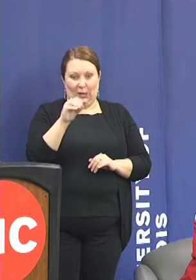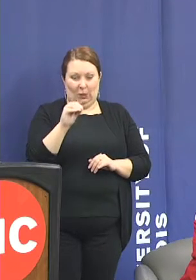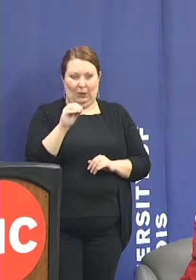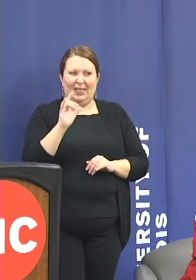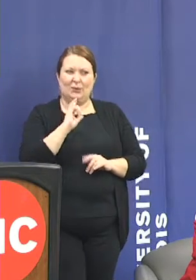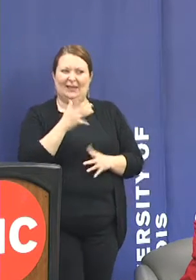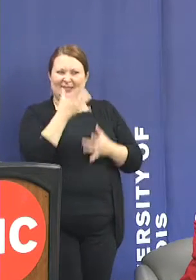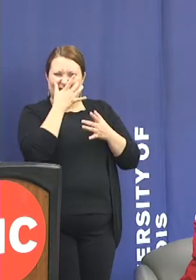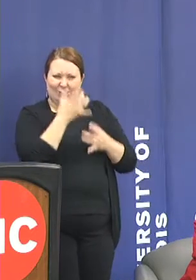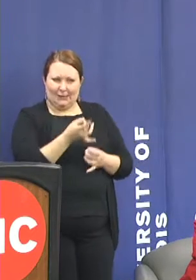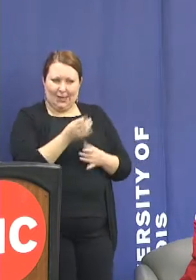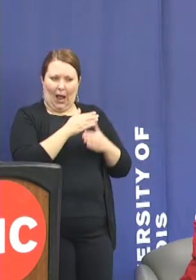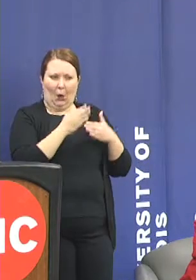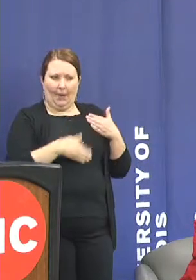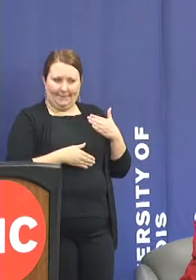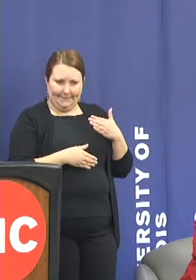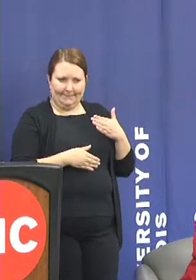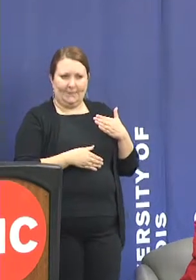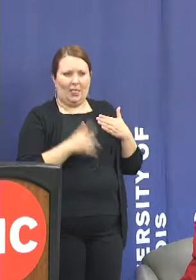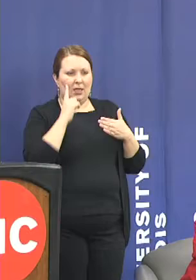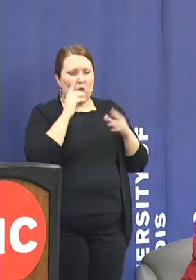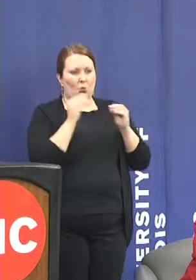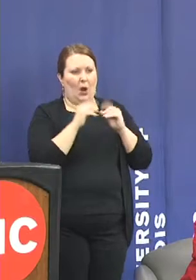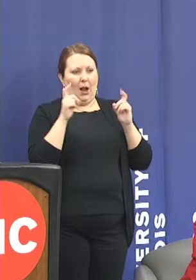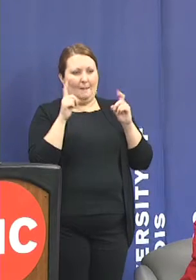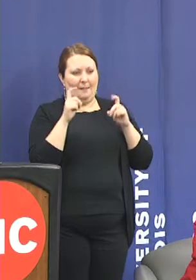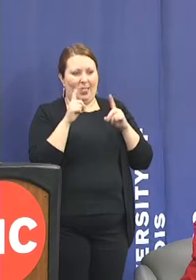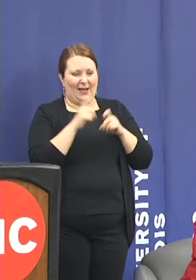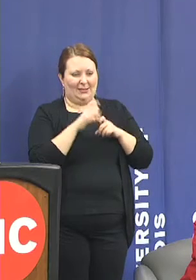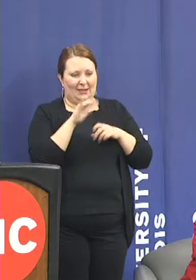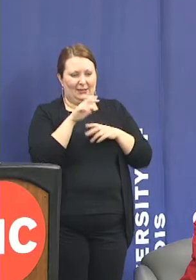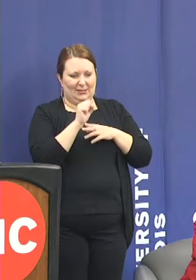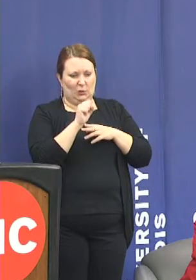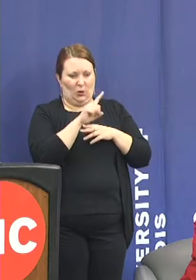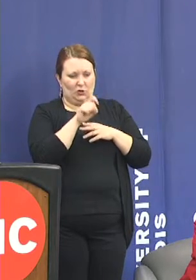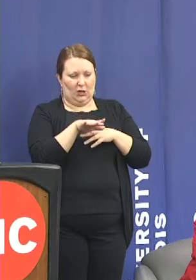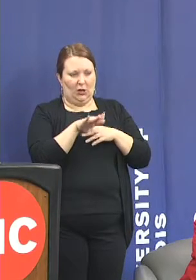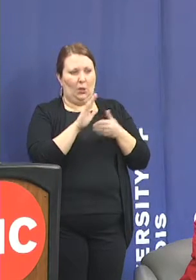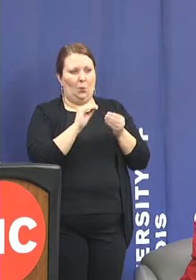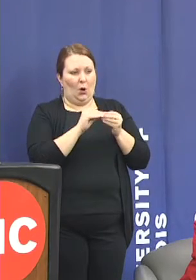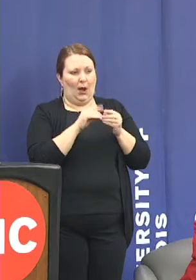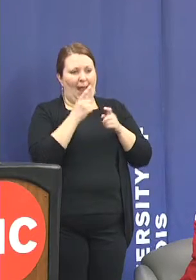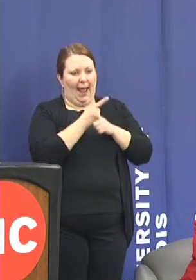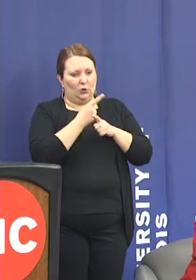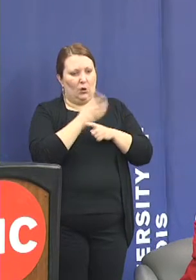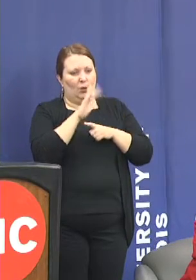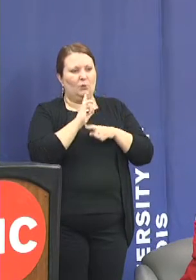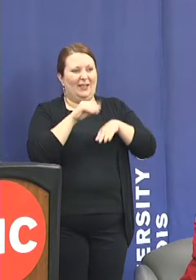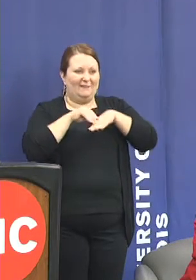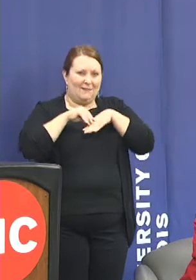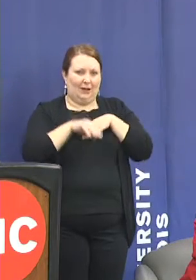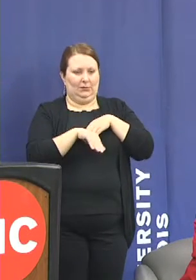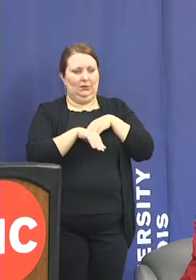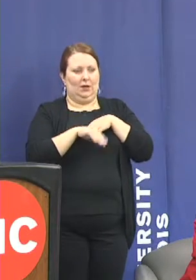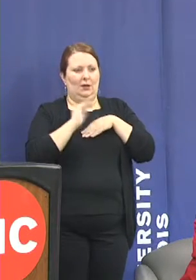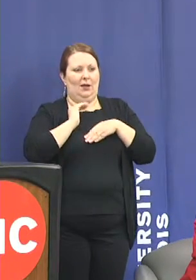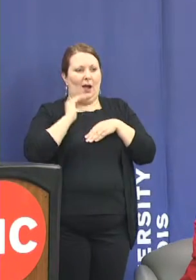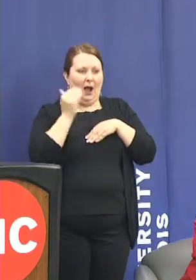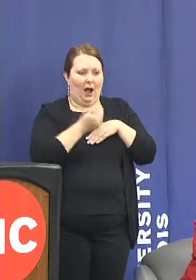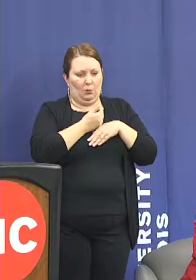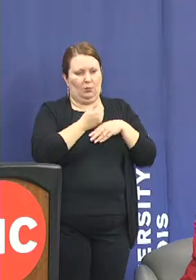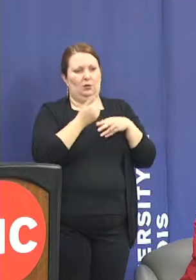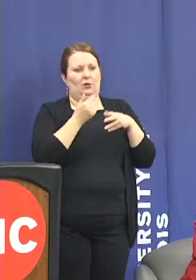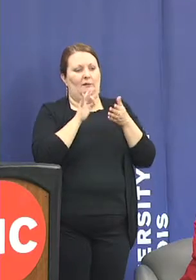that's a really interesting outcome, and I think that the more complex the census question becomes and the more accurate, it's gonna really affect our